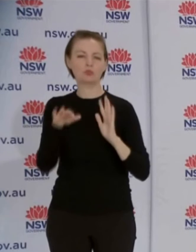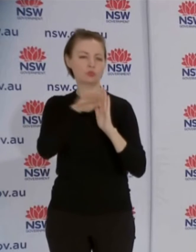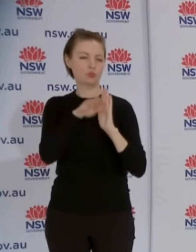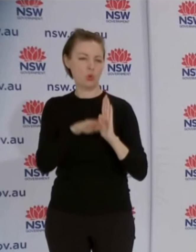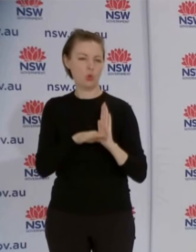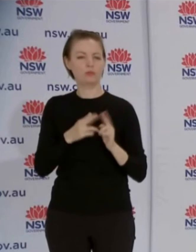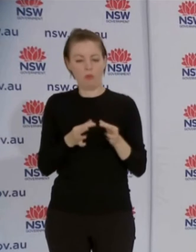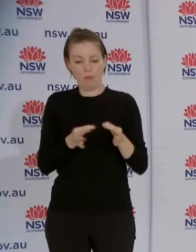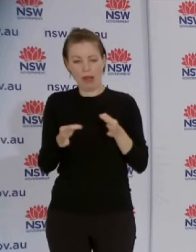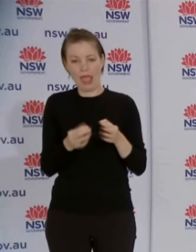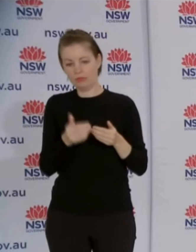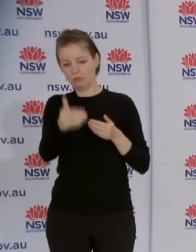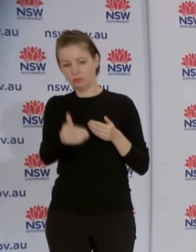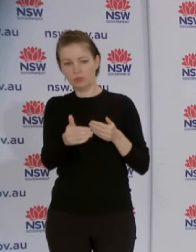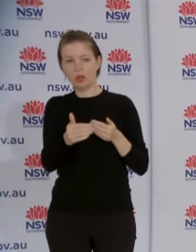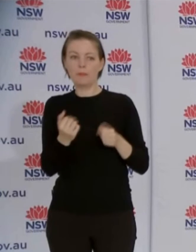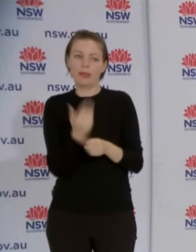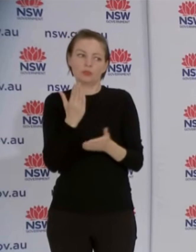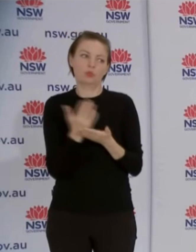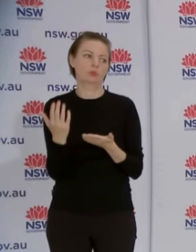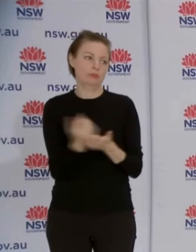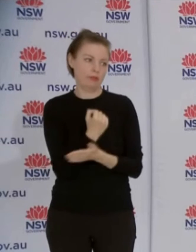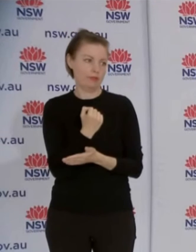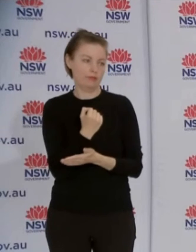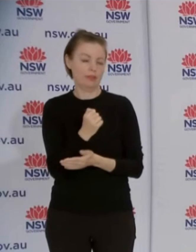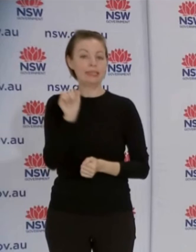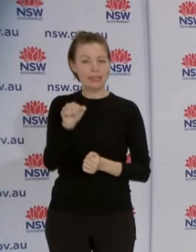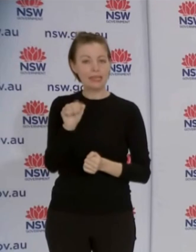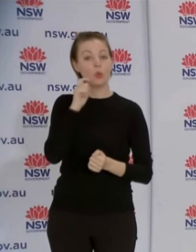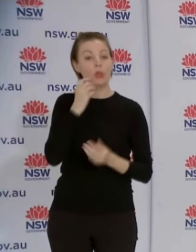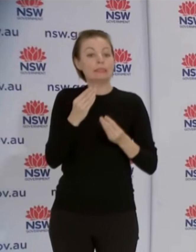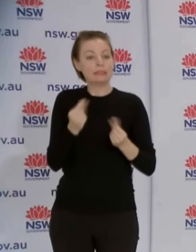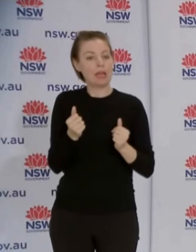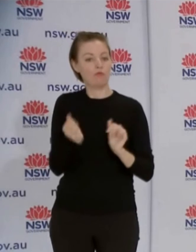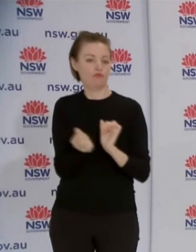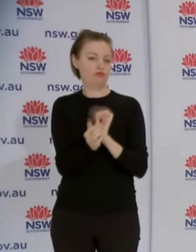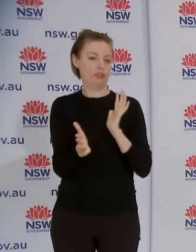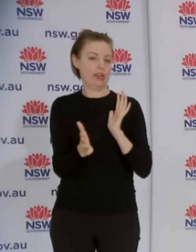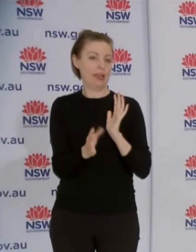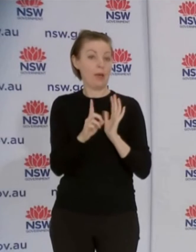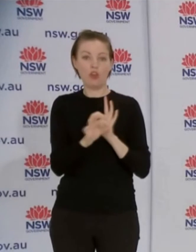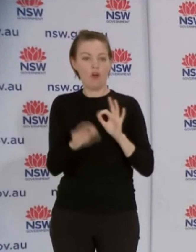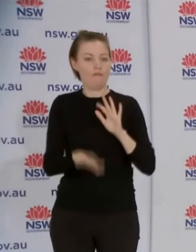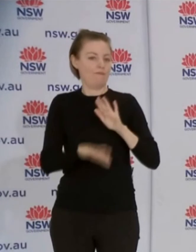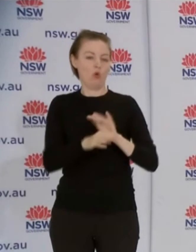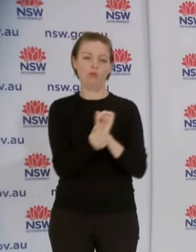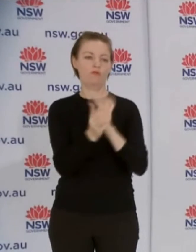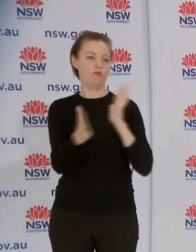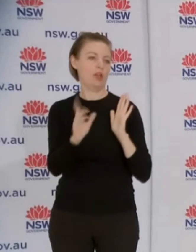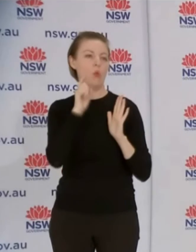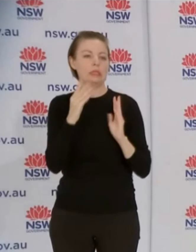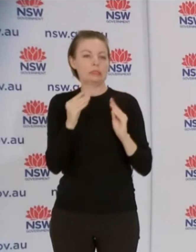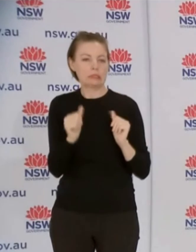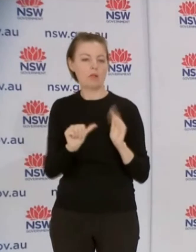the safety net, to the point that the Premier keeps touching on, that yes, there will be a level of freedoms, but there's also going to be a level of restrictions to make sure we do this